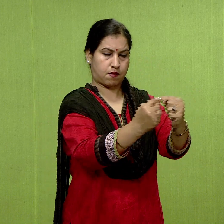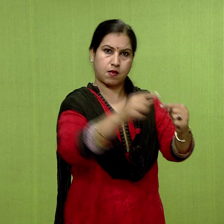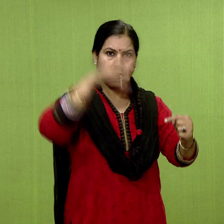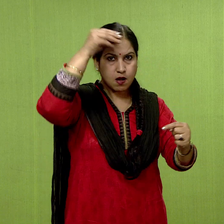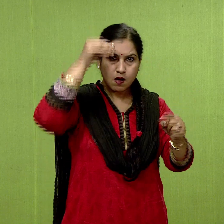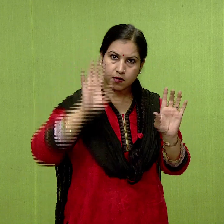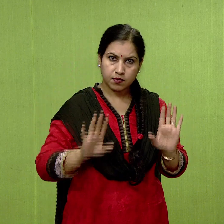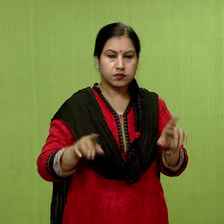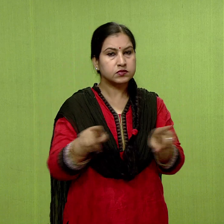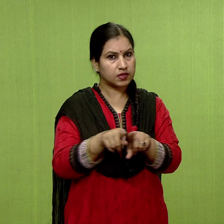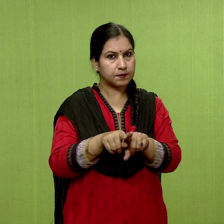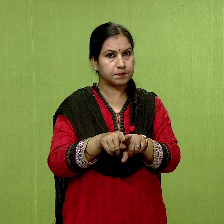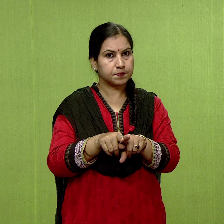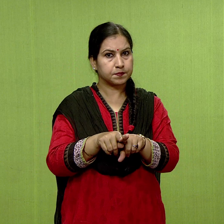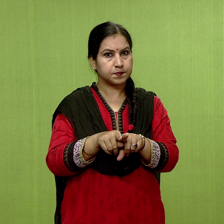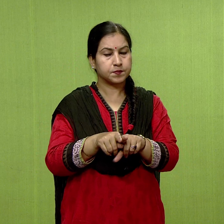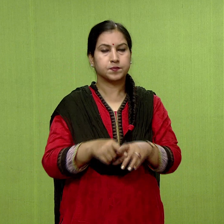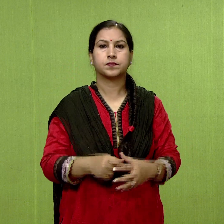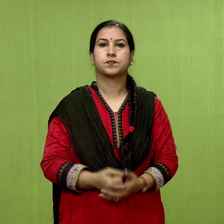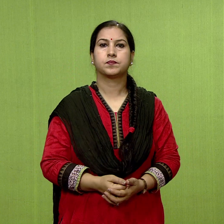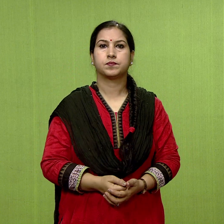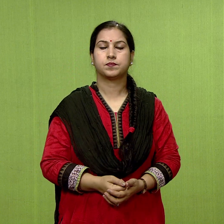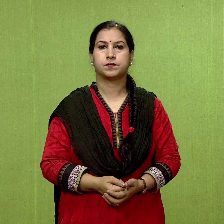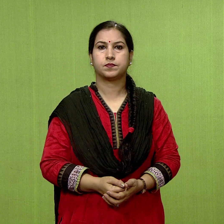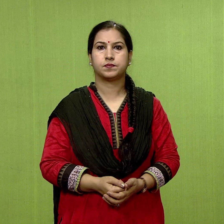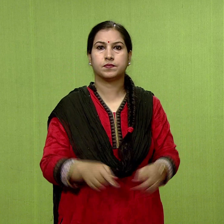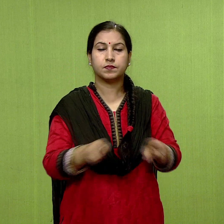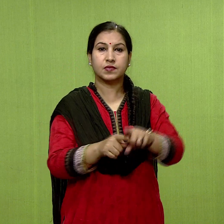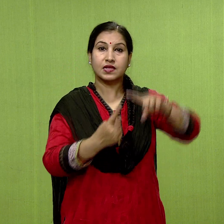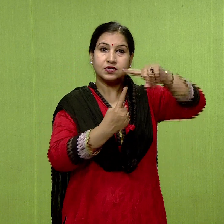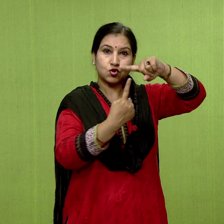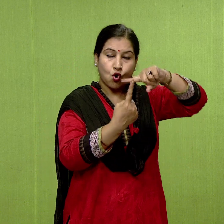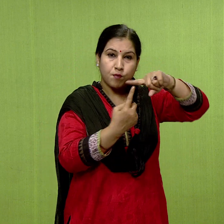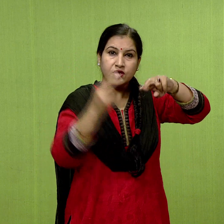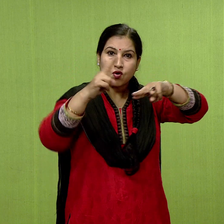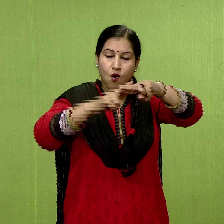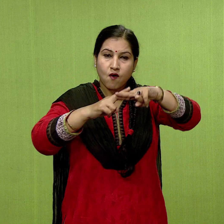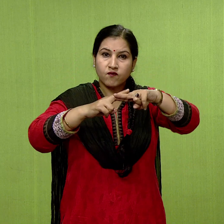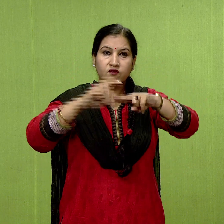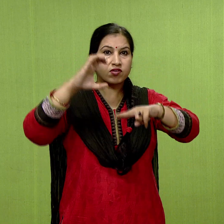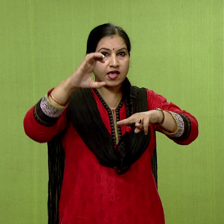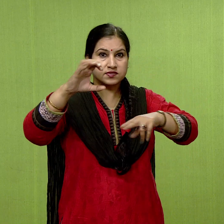We also learned about the Tropic of Cancer